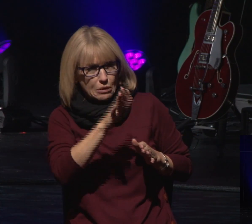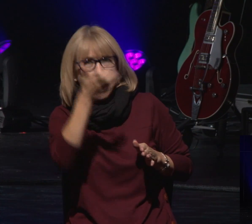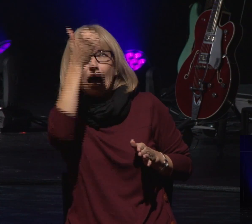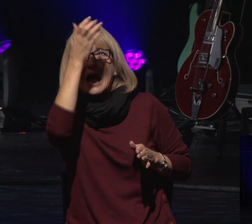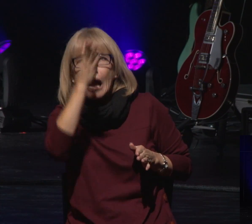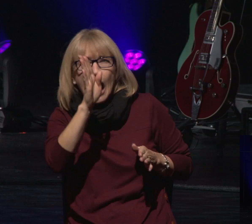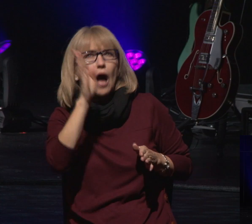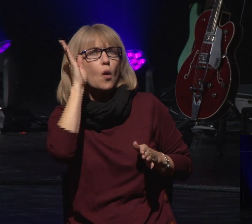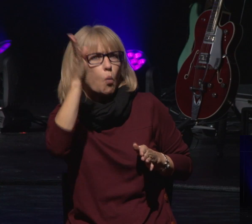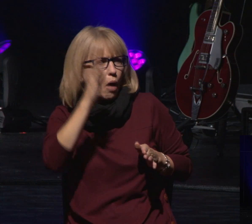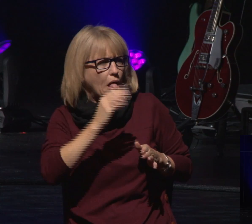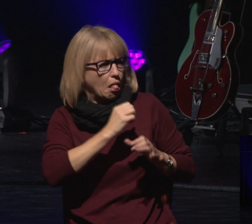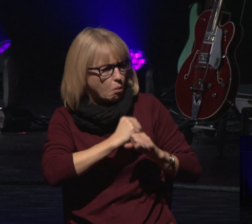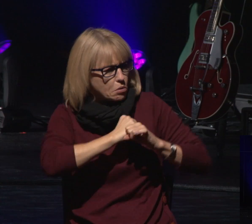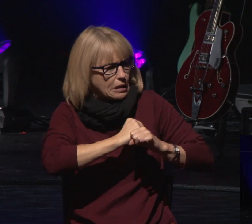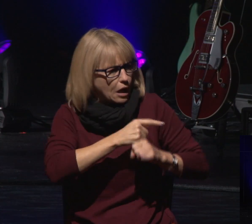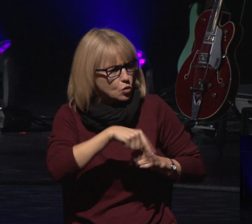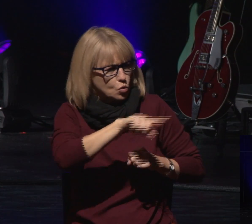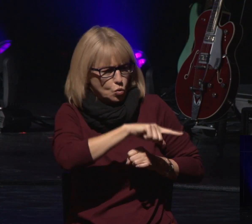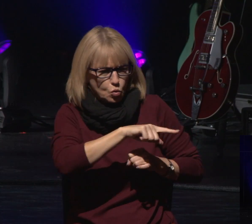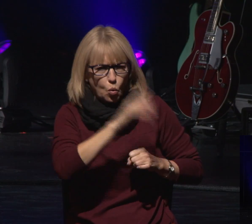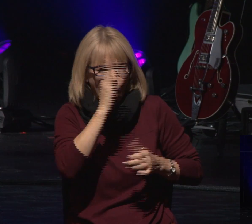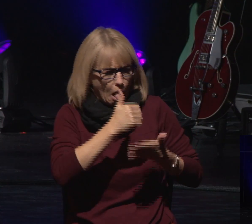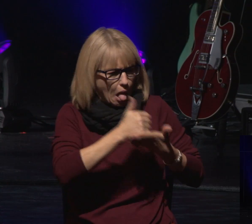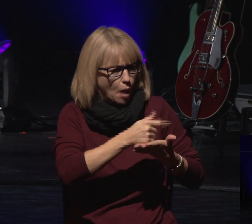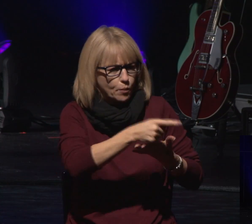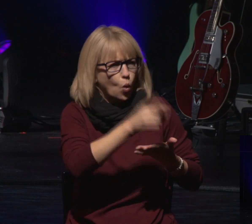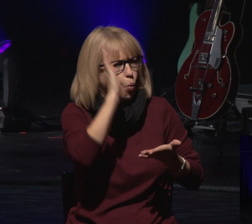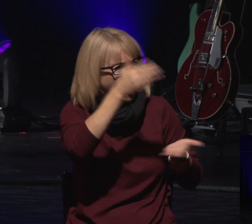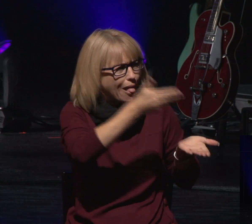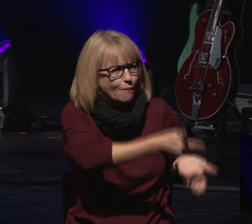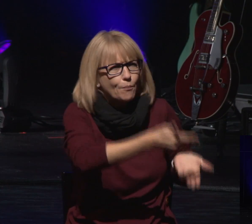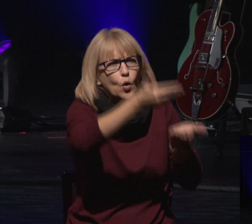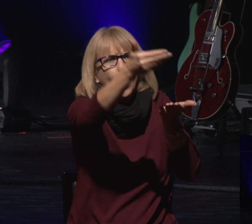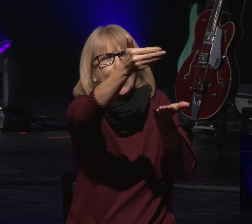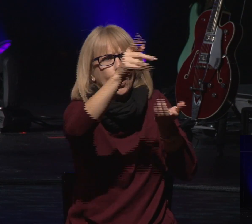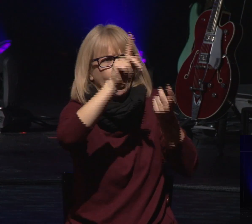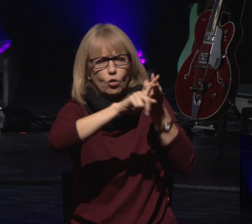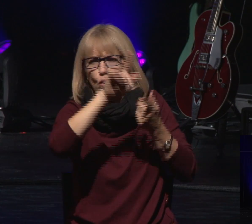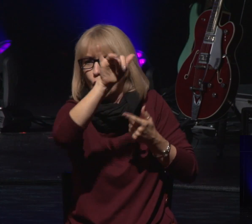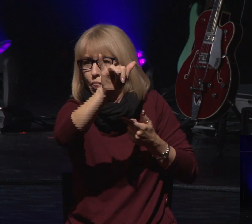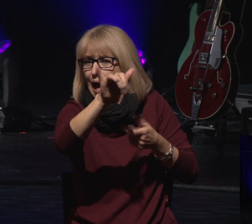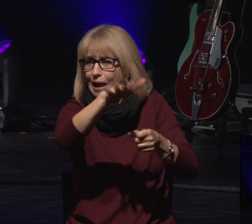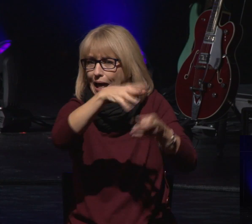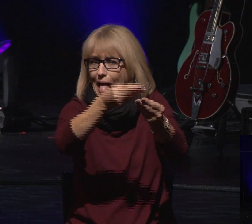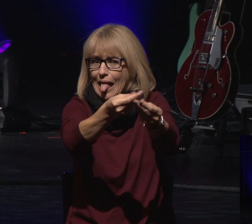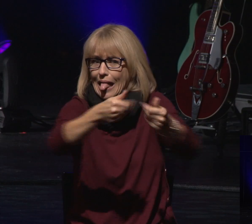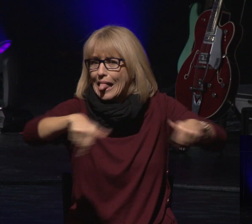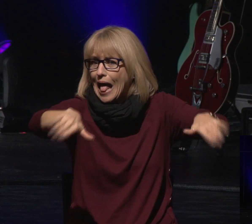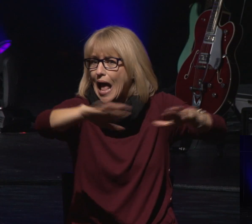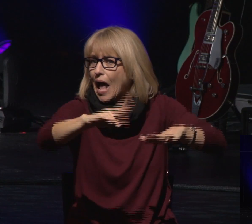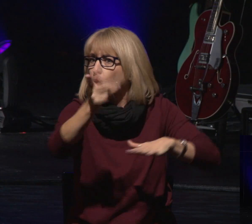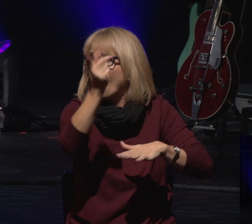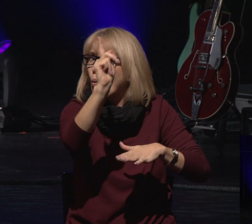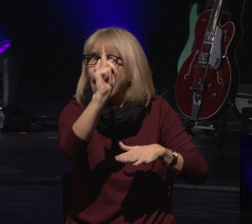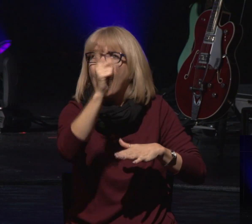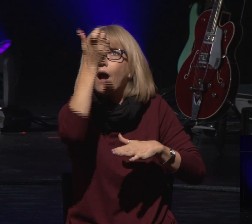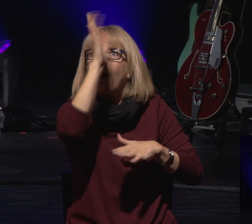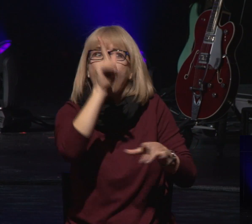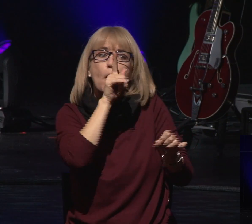your aid and take you up out of this land to the land he promised an oath to Abraham, that's his